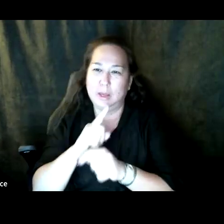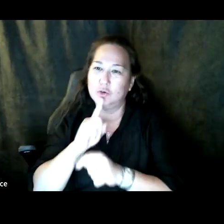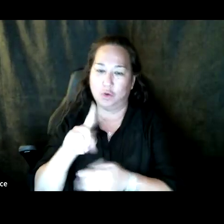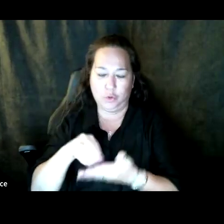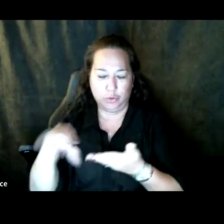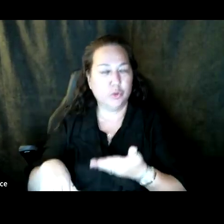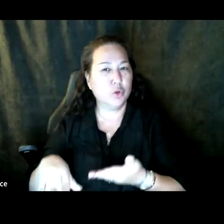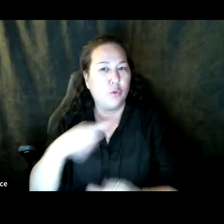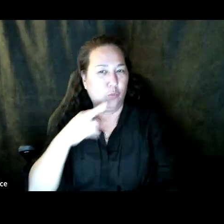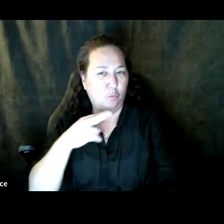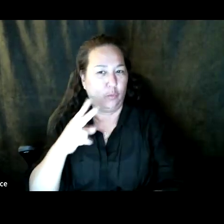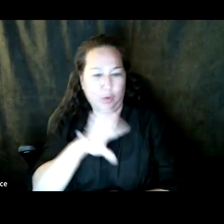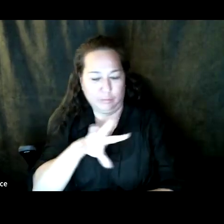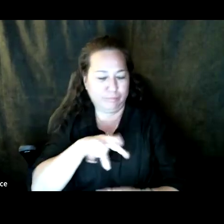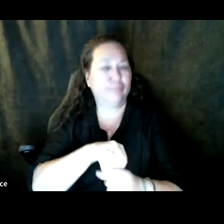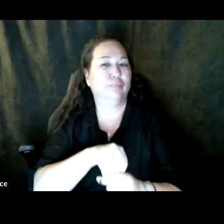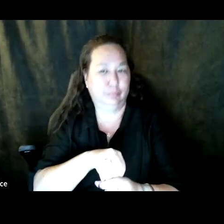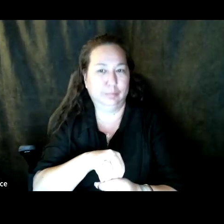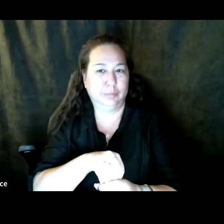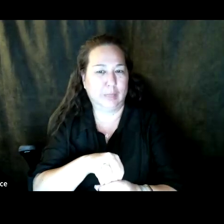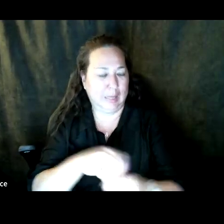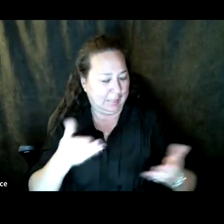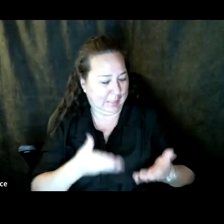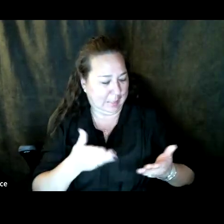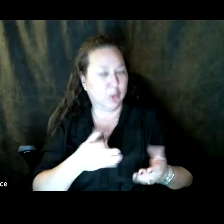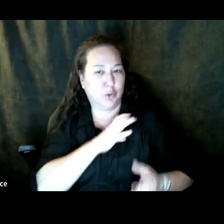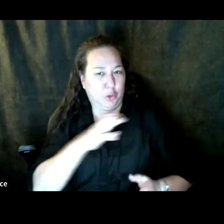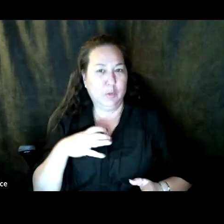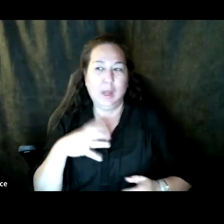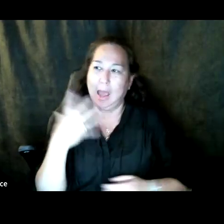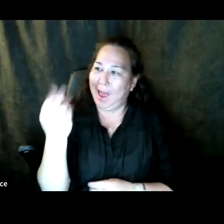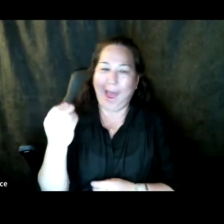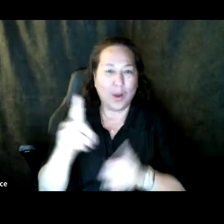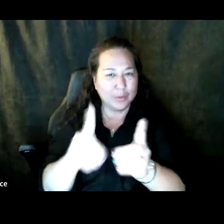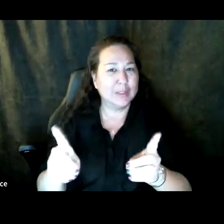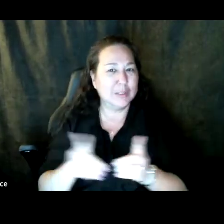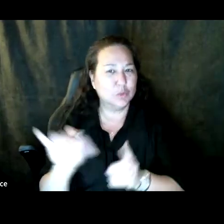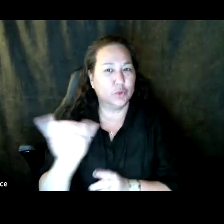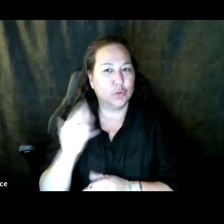we're hearing both at the committee and in the district what is of concern and interest to students. So welcome.